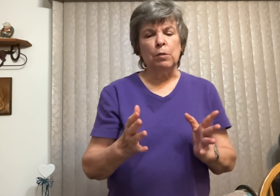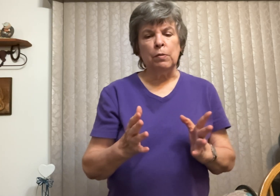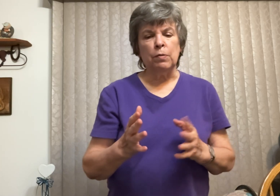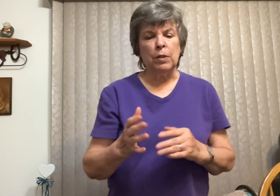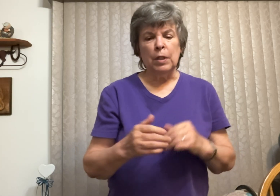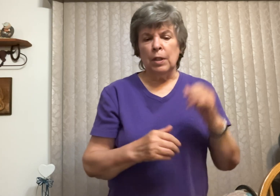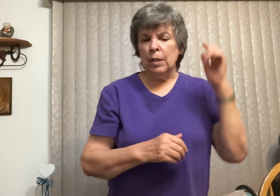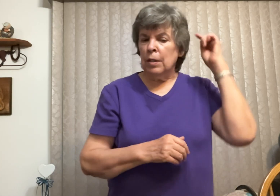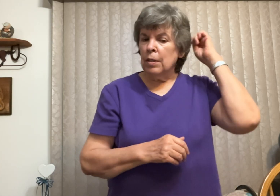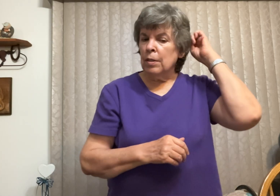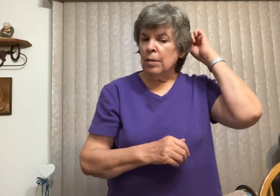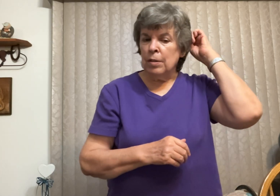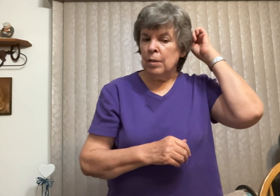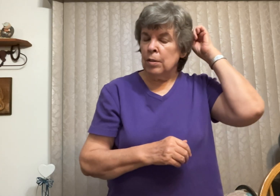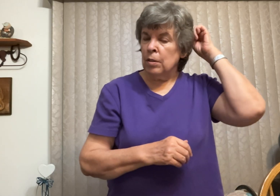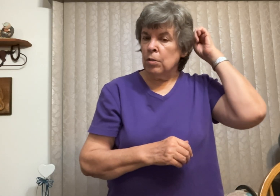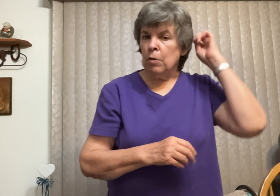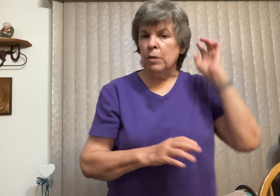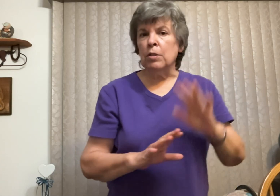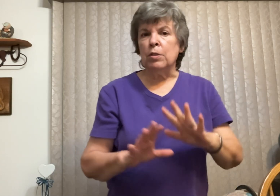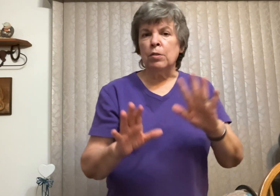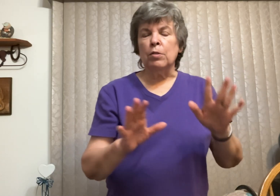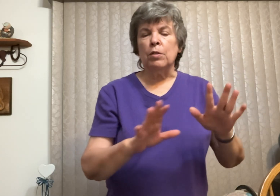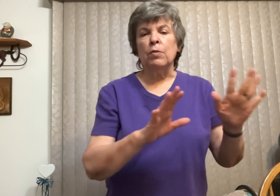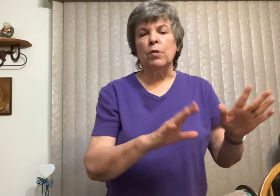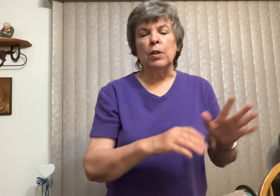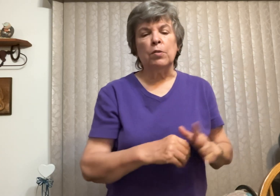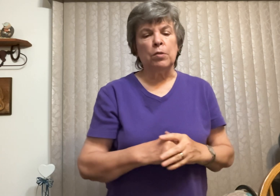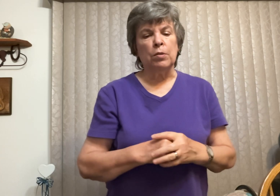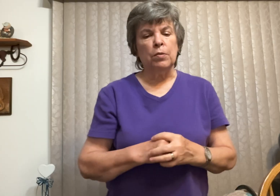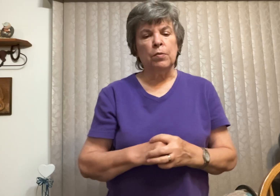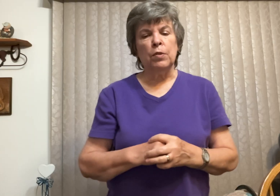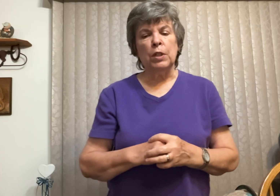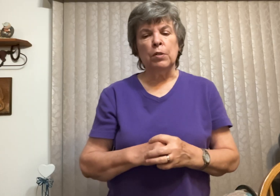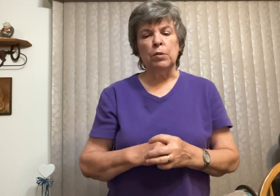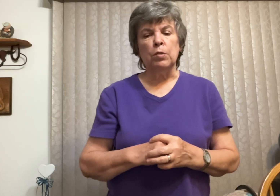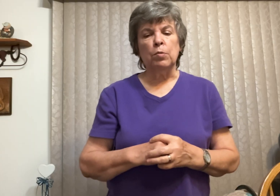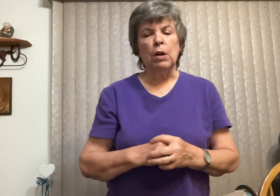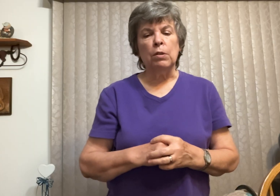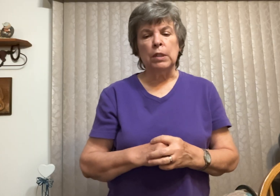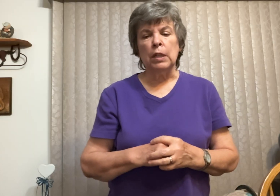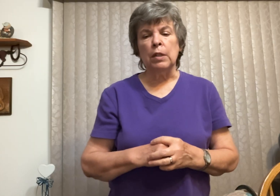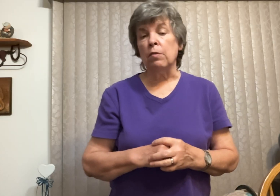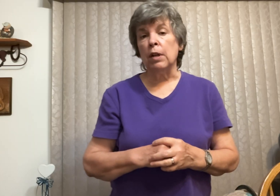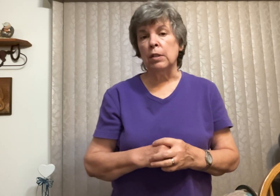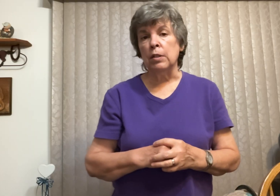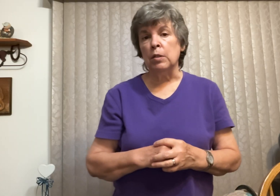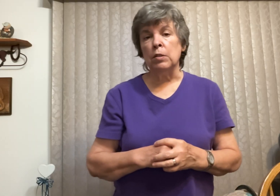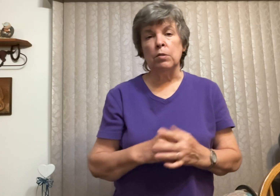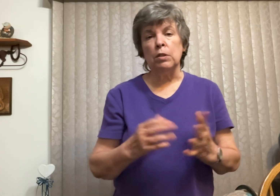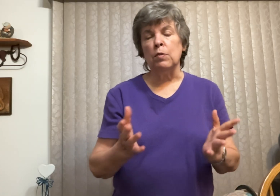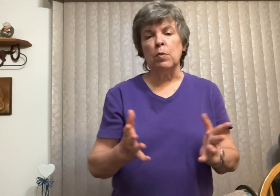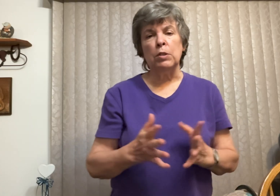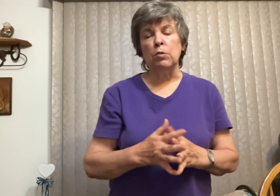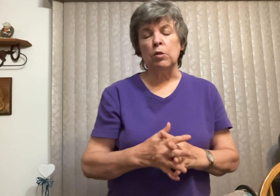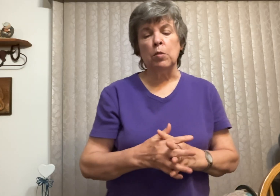if it's always good to look for other videos as well and get other ideas, because there are different ways to interpret